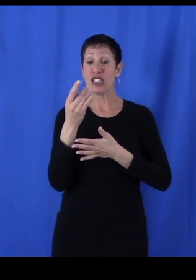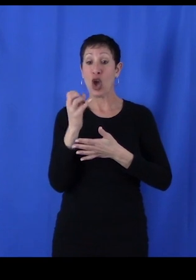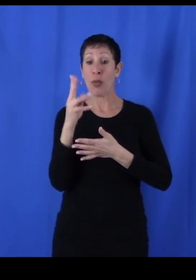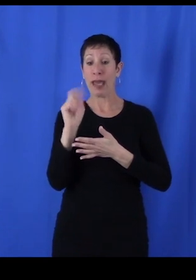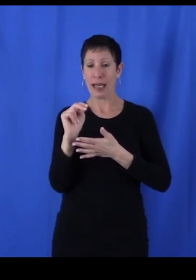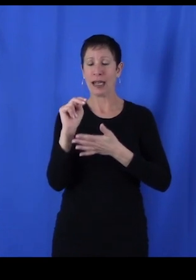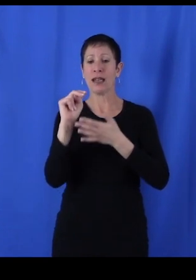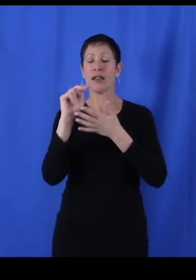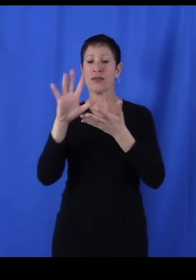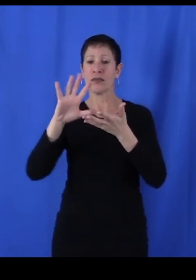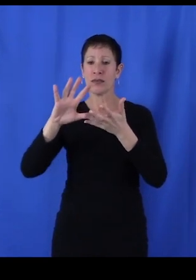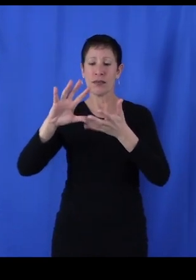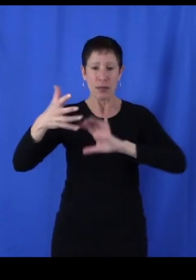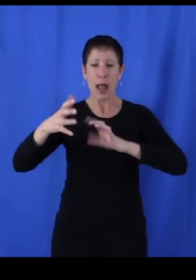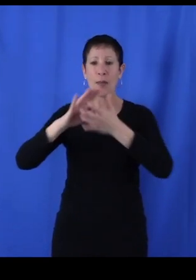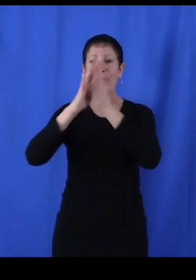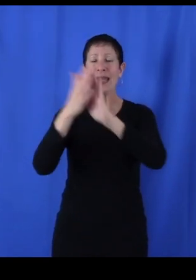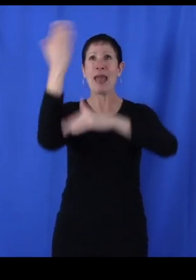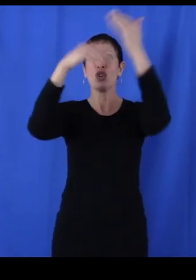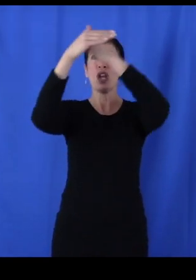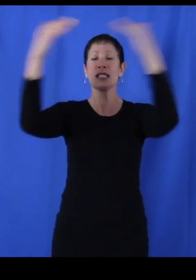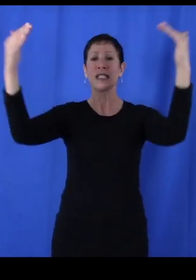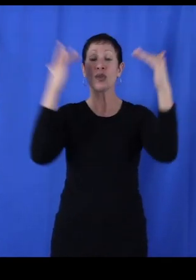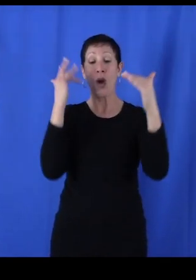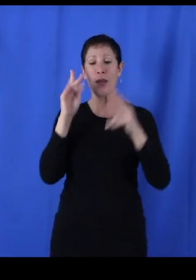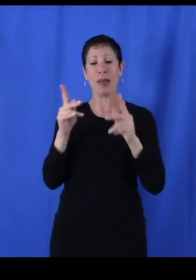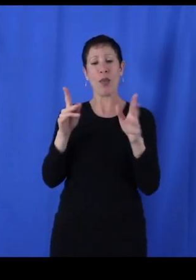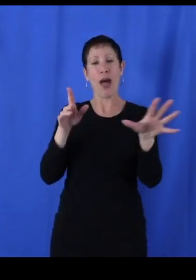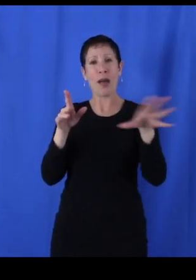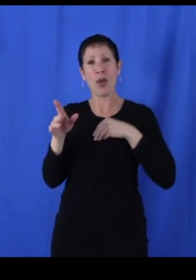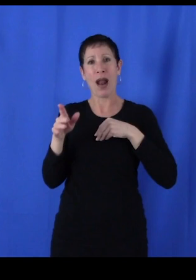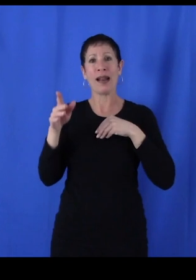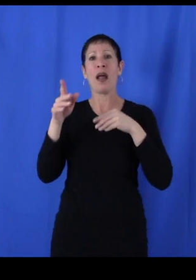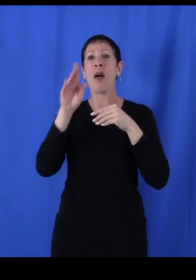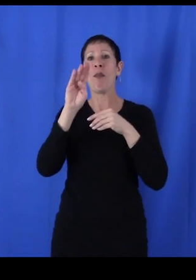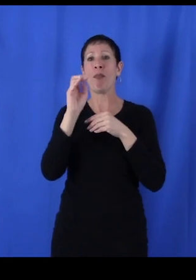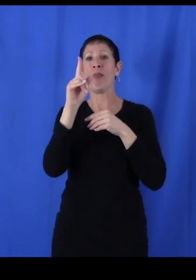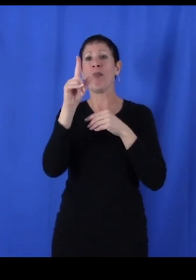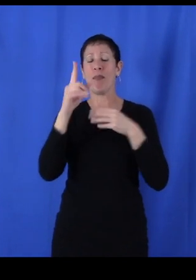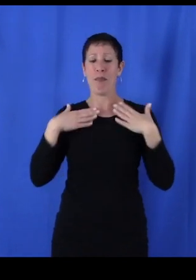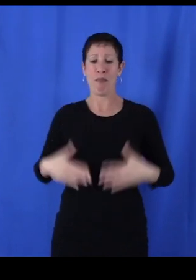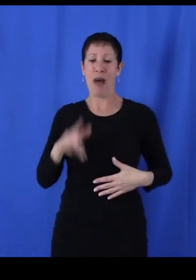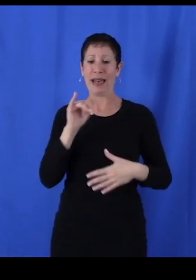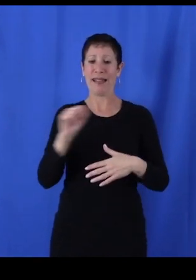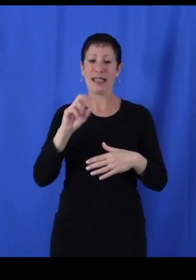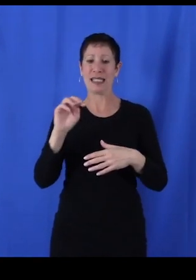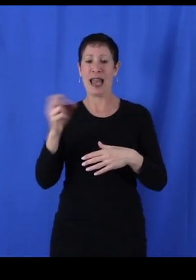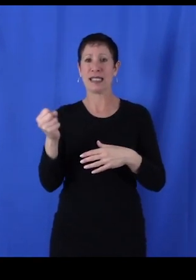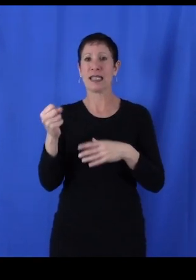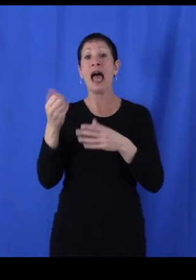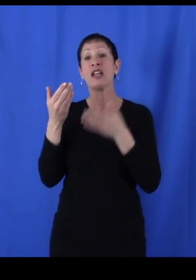of bodilessness. And here you see John Perry Barlow's infamous declaration of the independence of